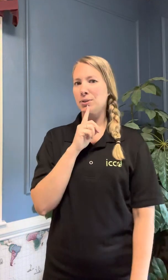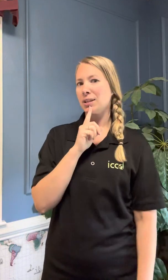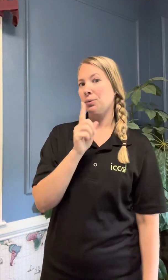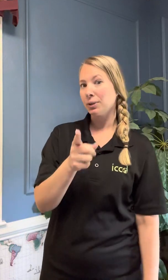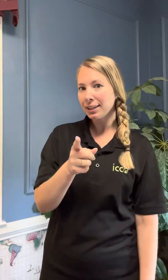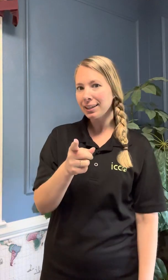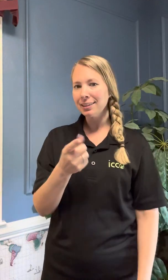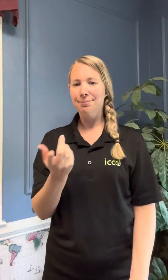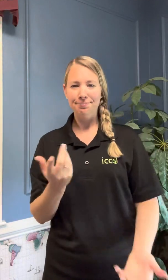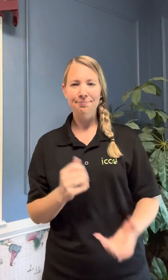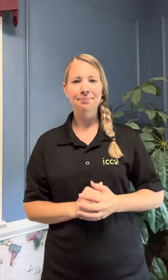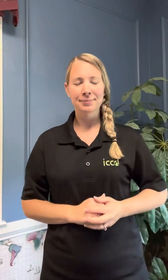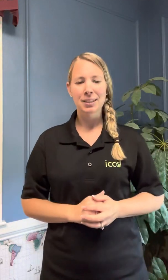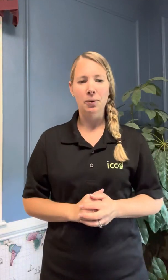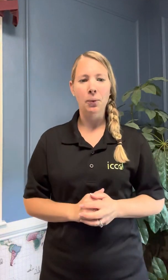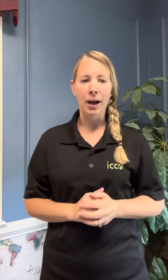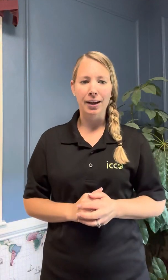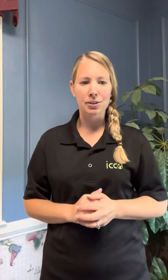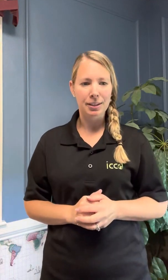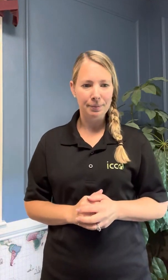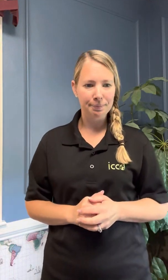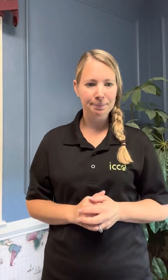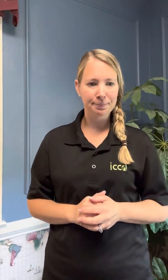like, really? Or actually.